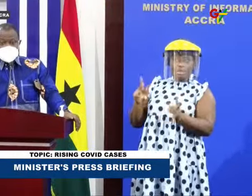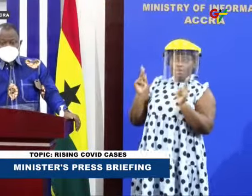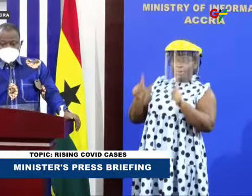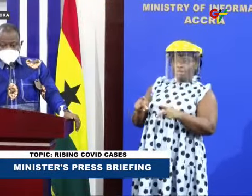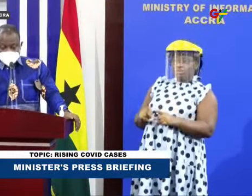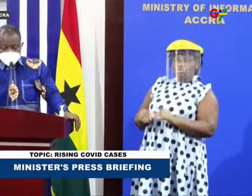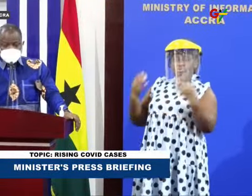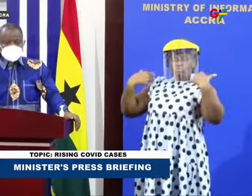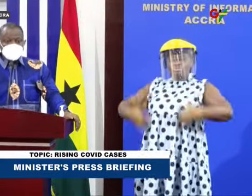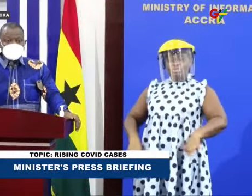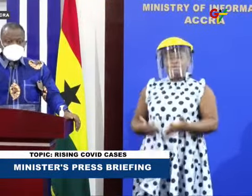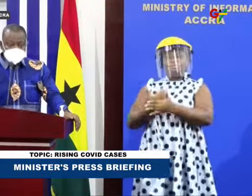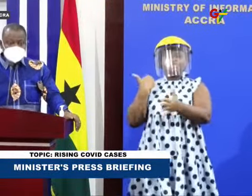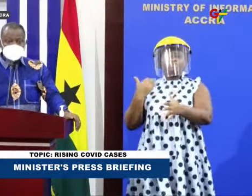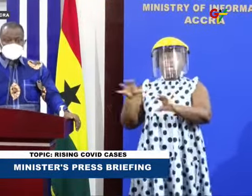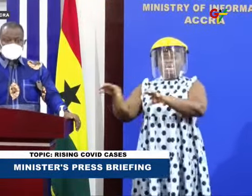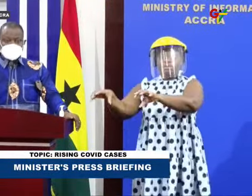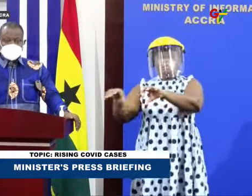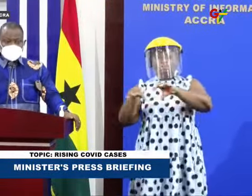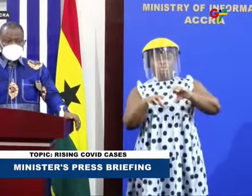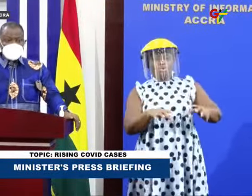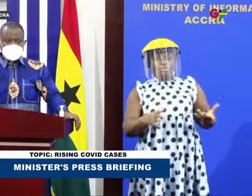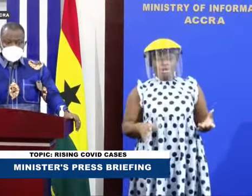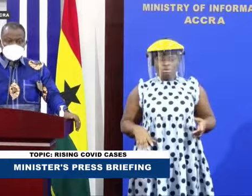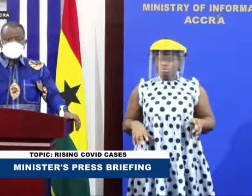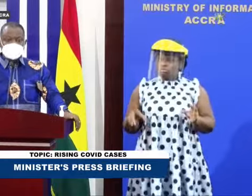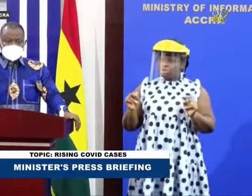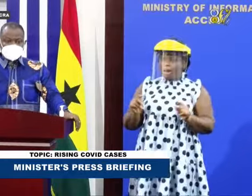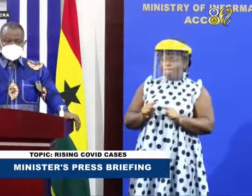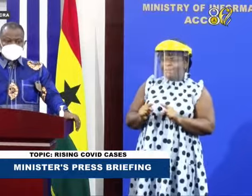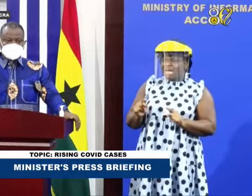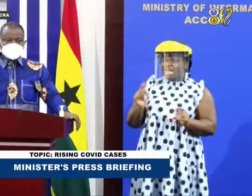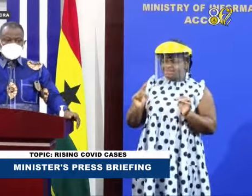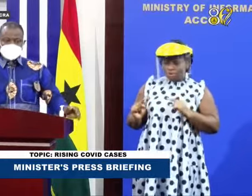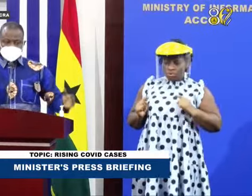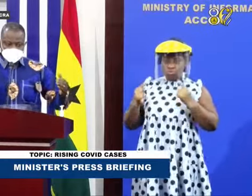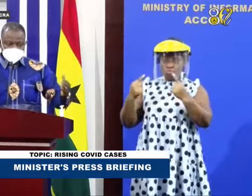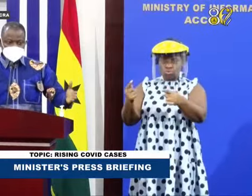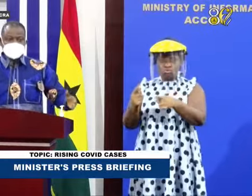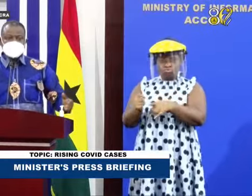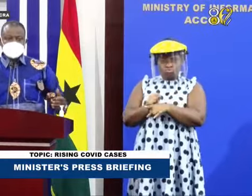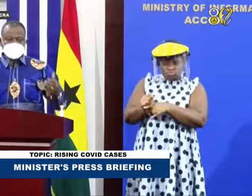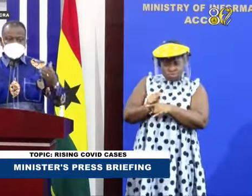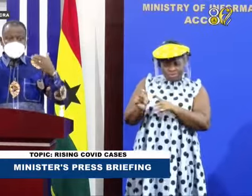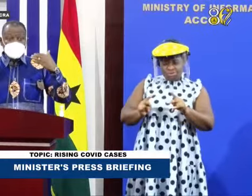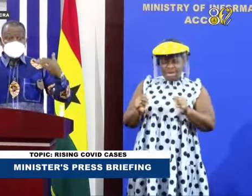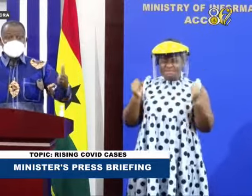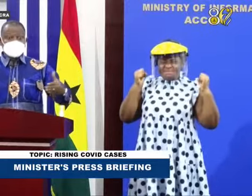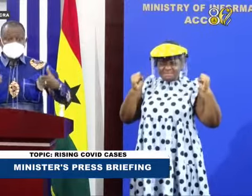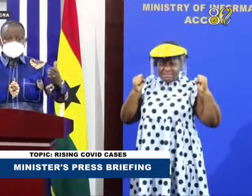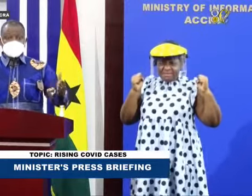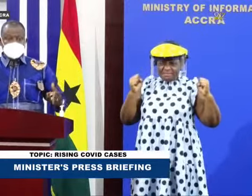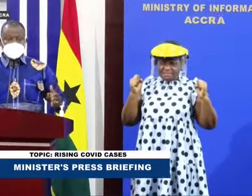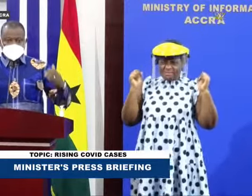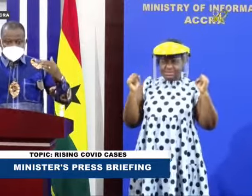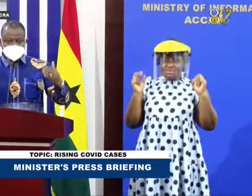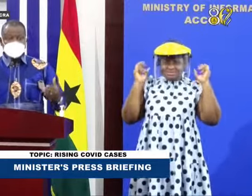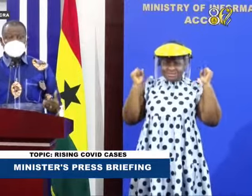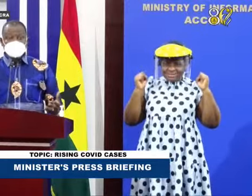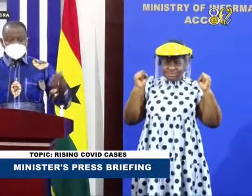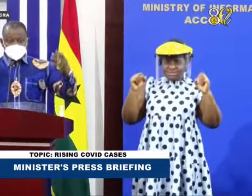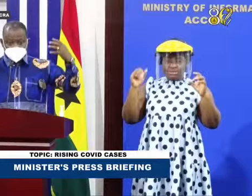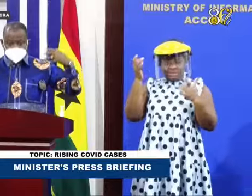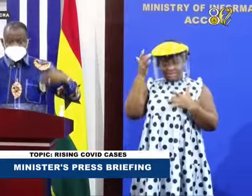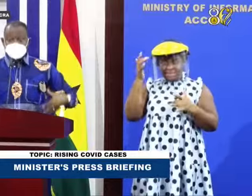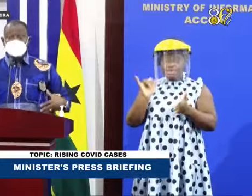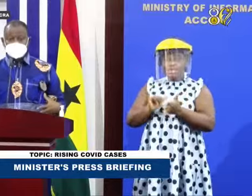is. When you are going to do treatment on people who are very sick and they are not wearing masks, etc., that